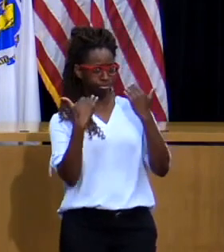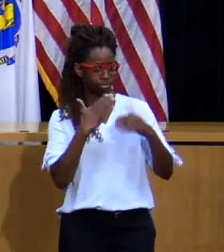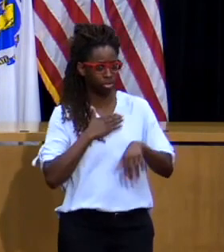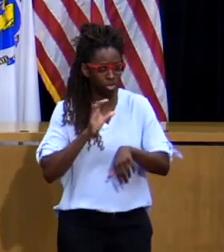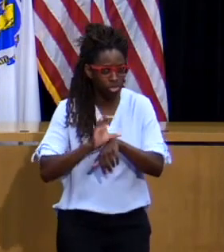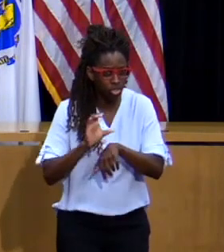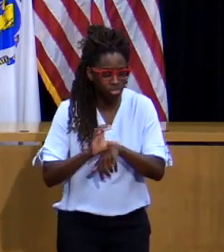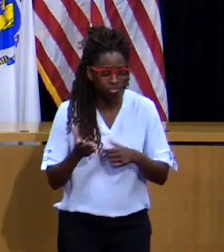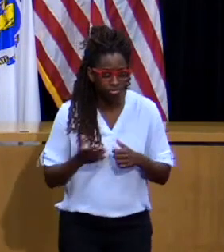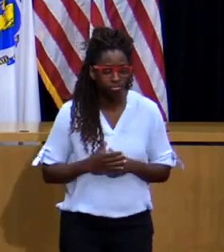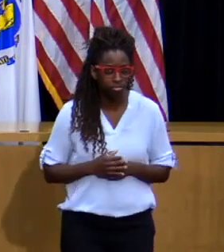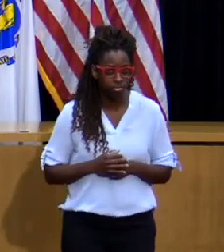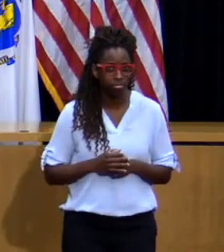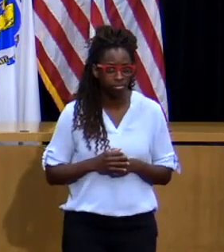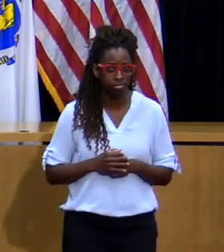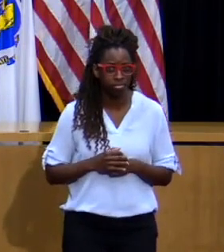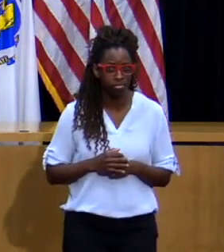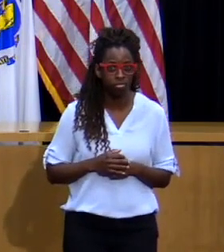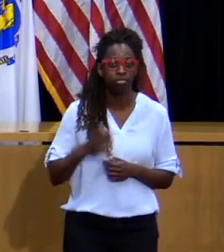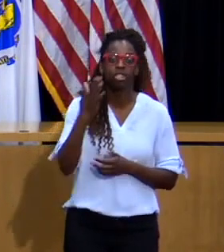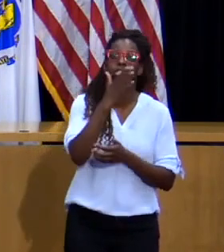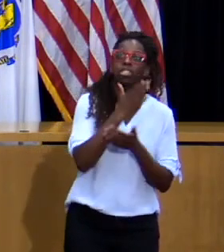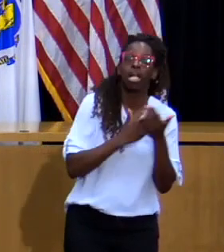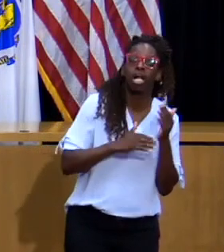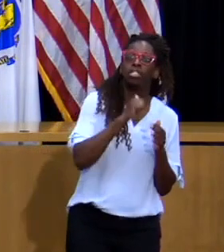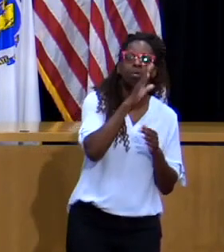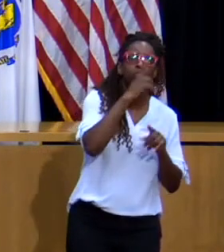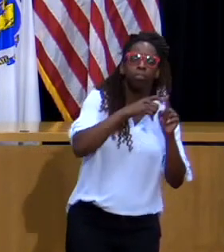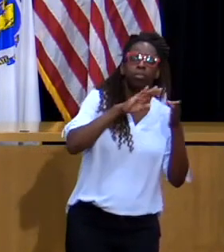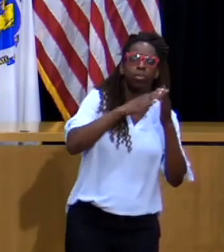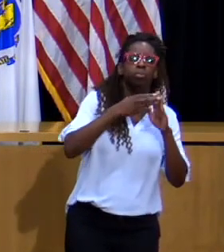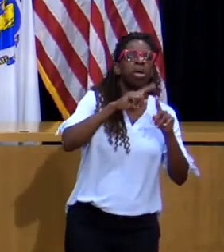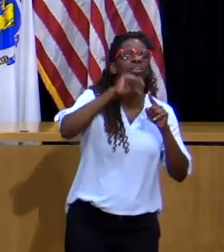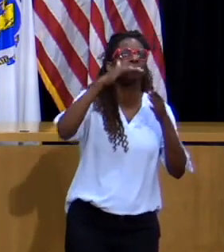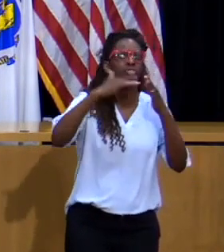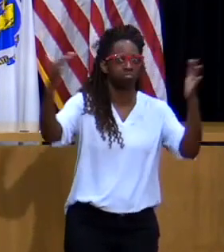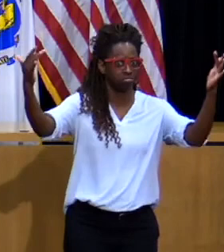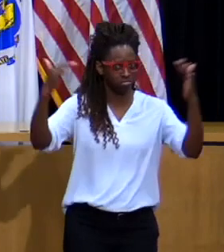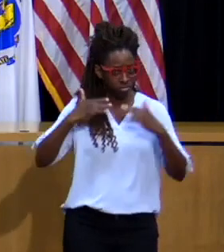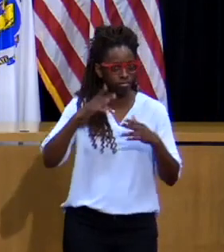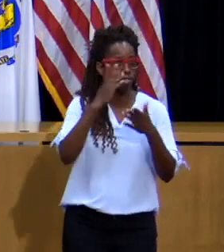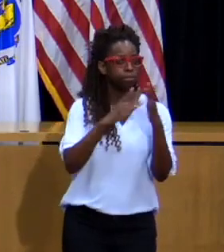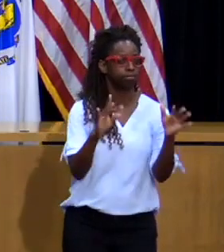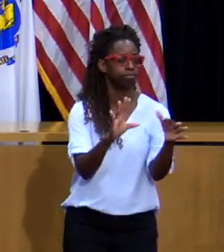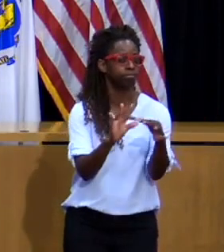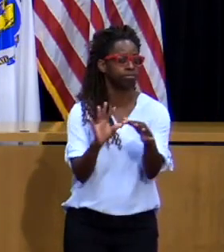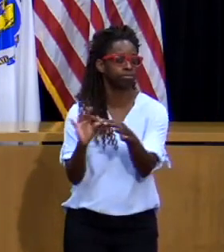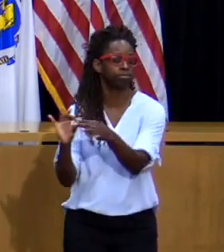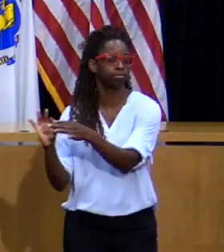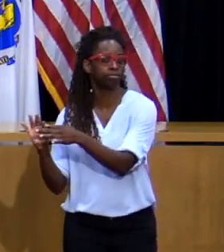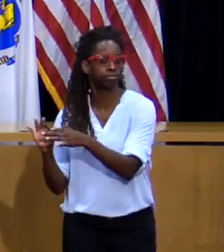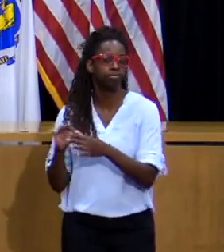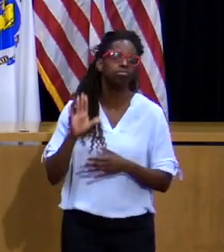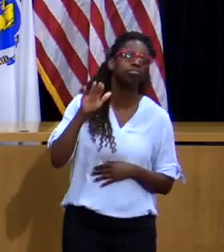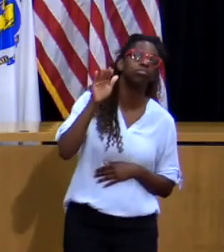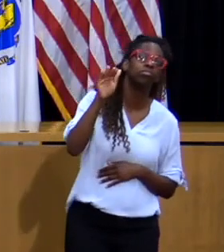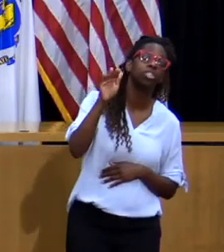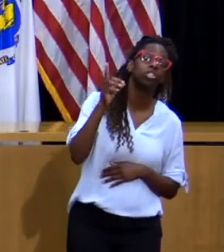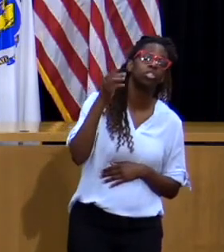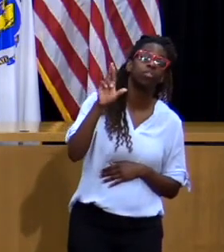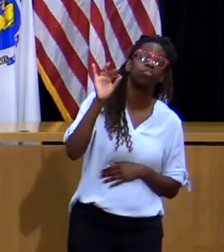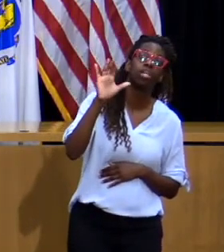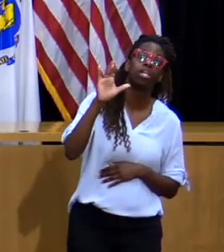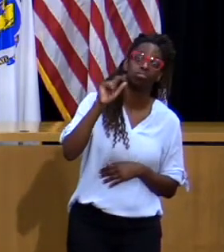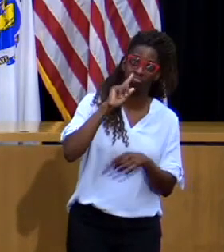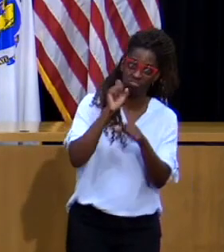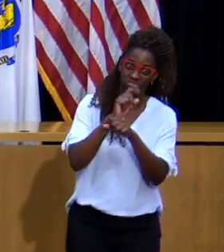directly from my community, I have talked to enough people who believe it was the idea that he was there. He showed up. I think he also spoke directly